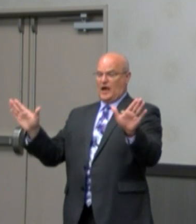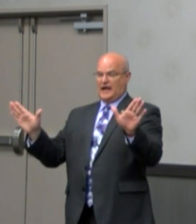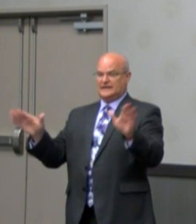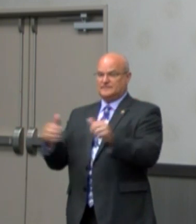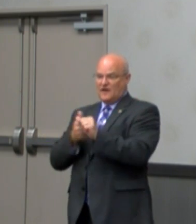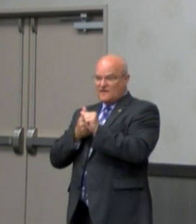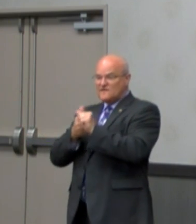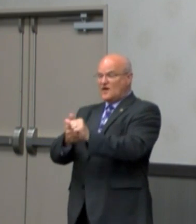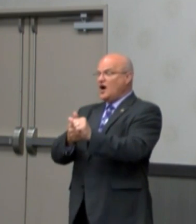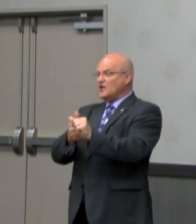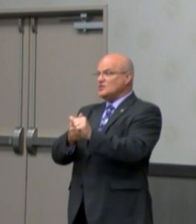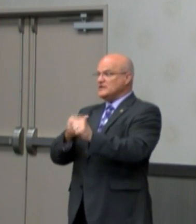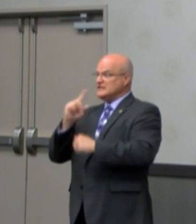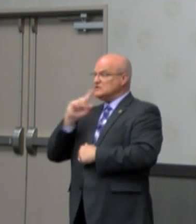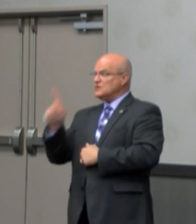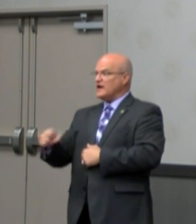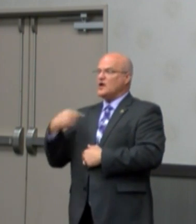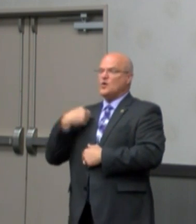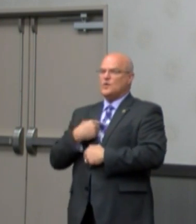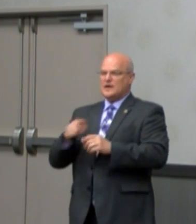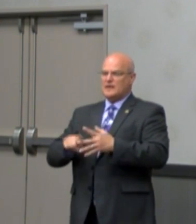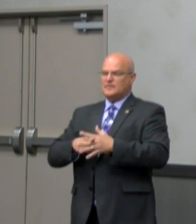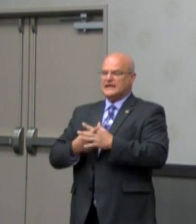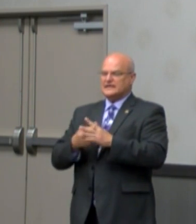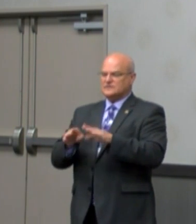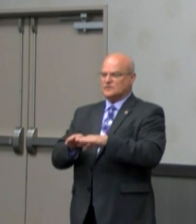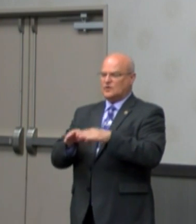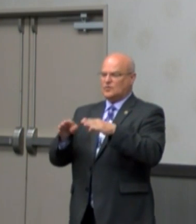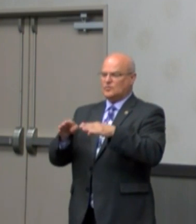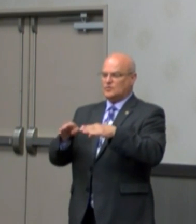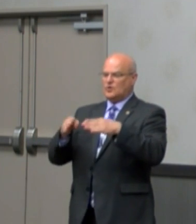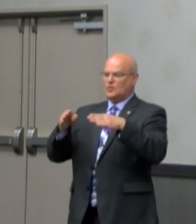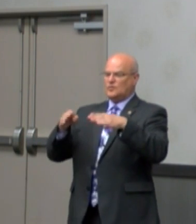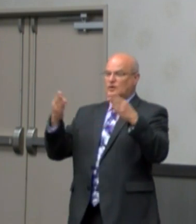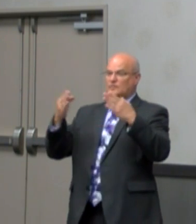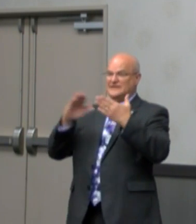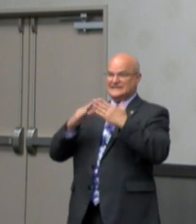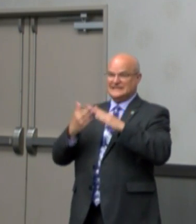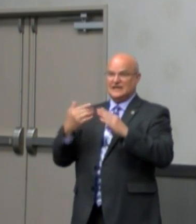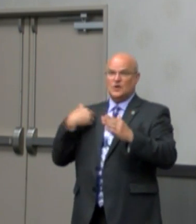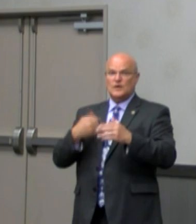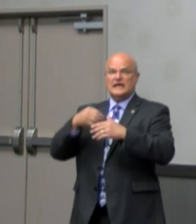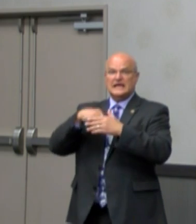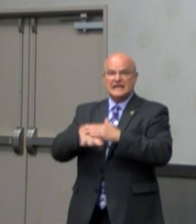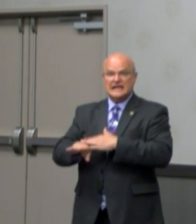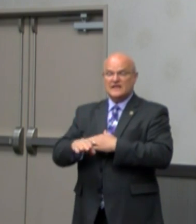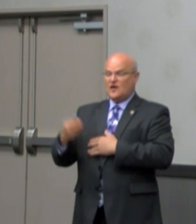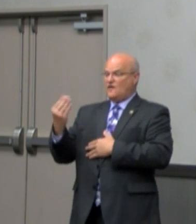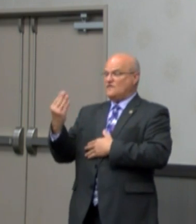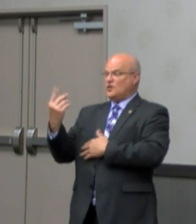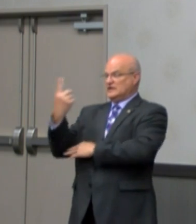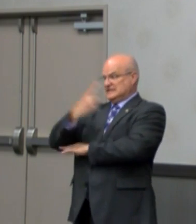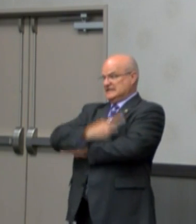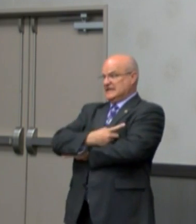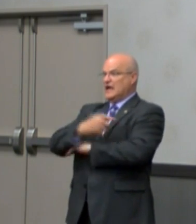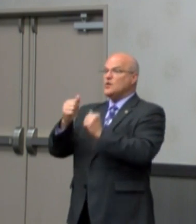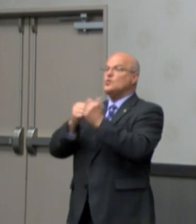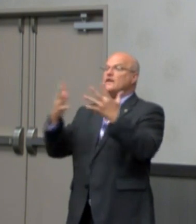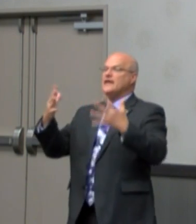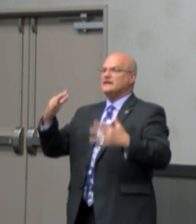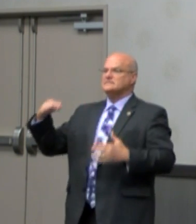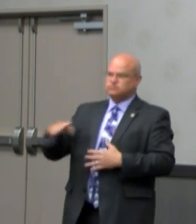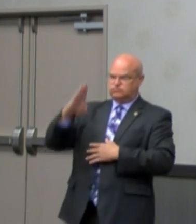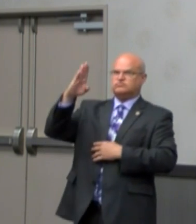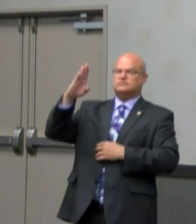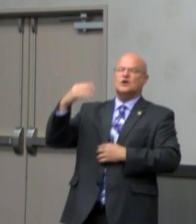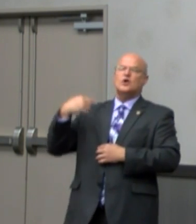these directives as we begin to open back up the city. As we get into this 14-day without a